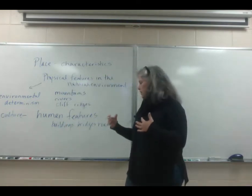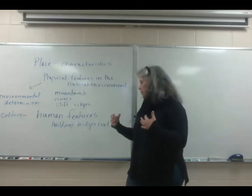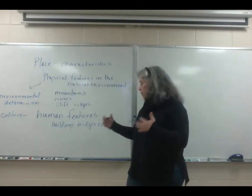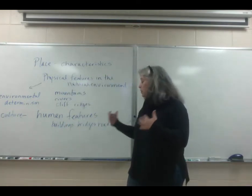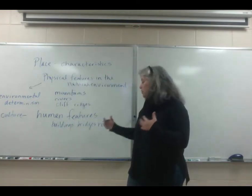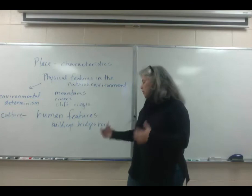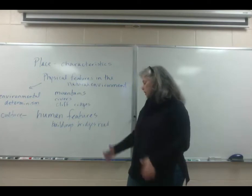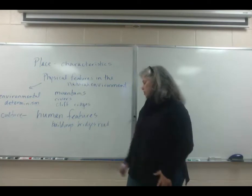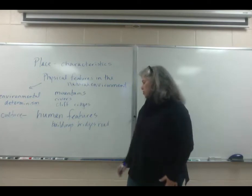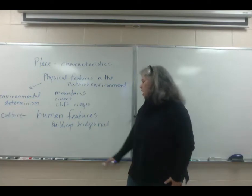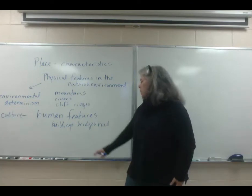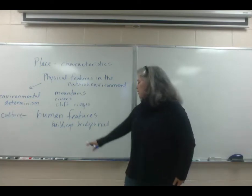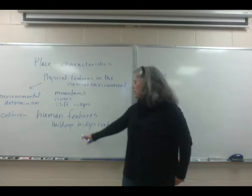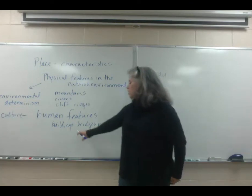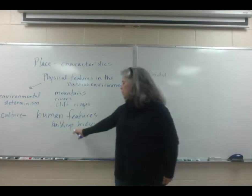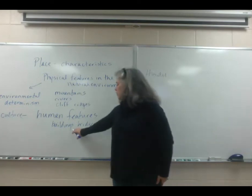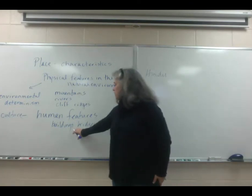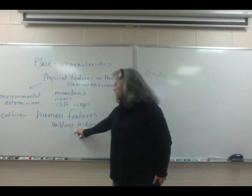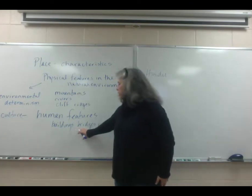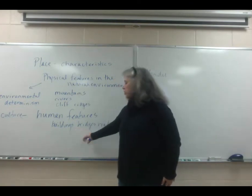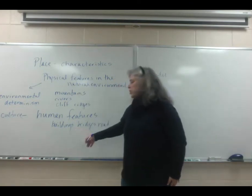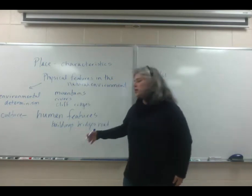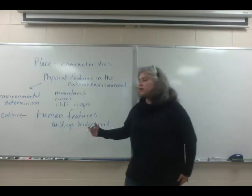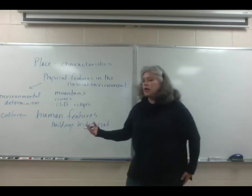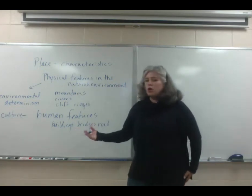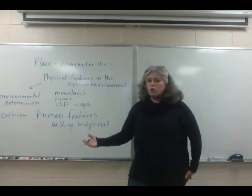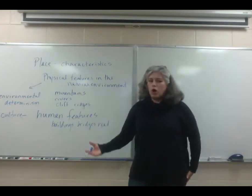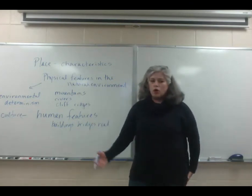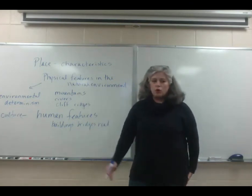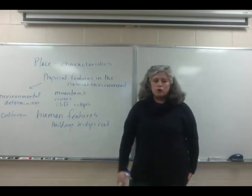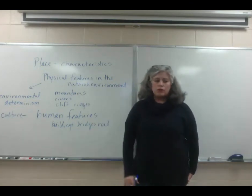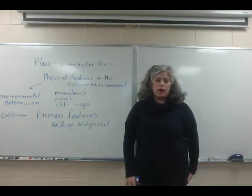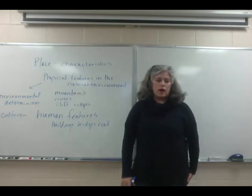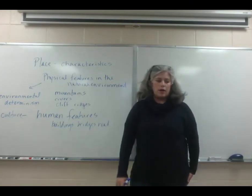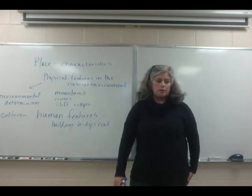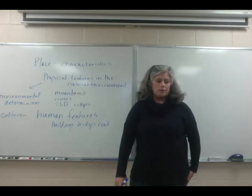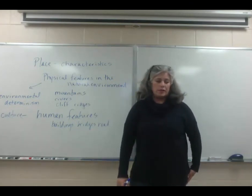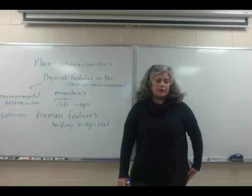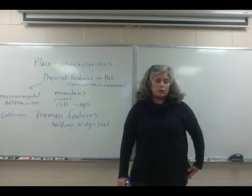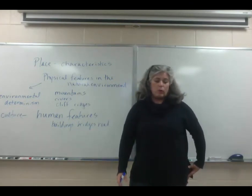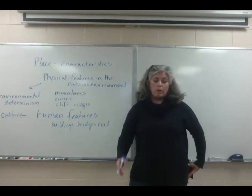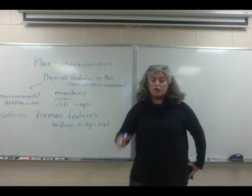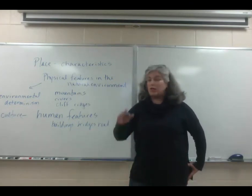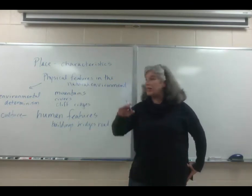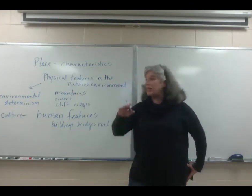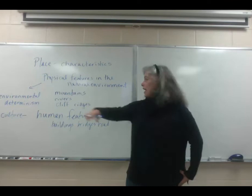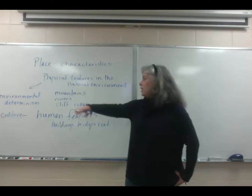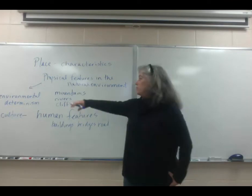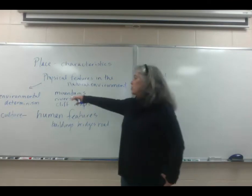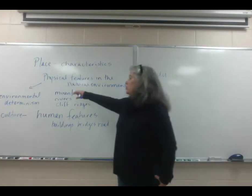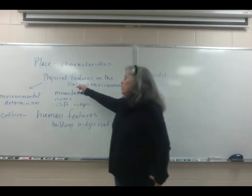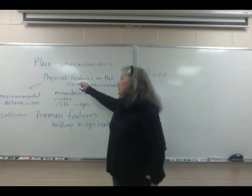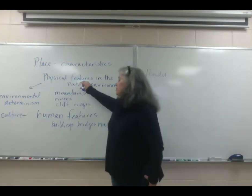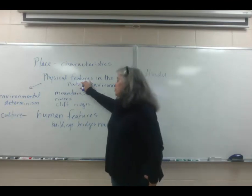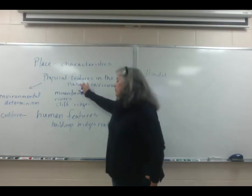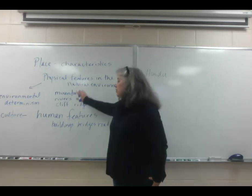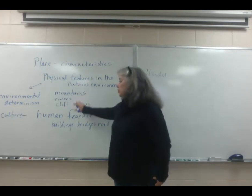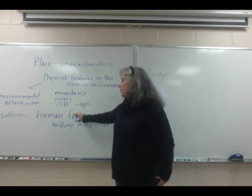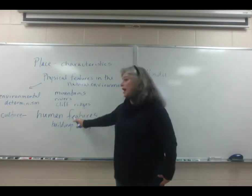That built Stonehenge. But anyway, so buildings, bridges, roads. We mentioned caves could be a physical feature. Caves